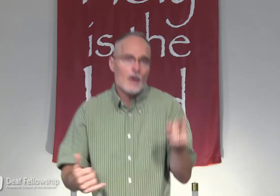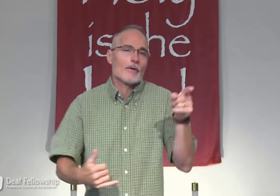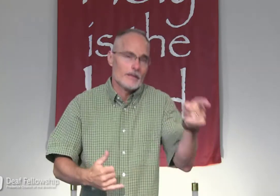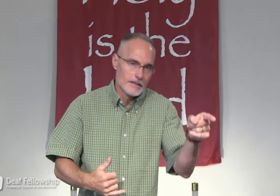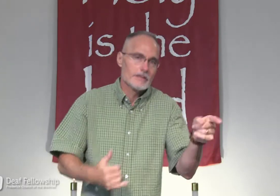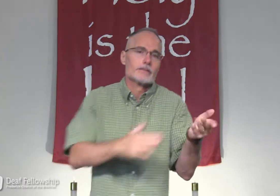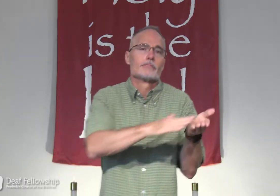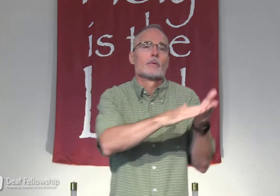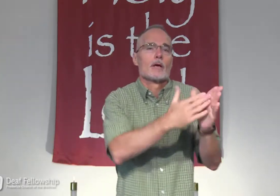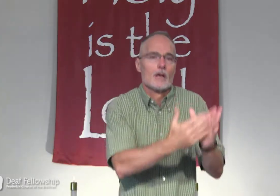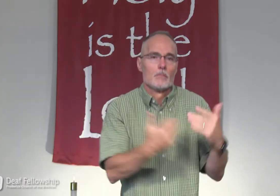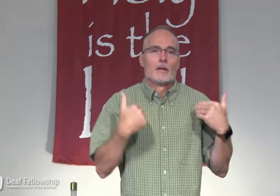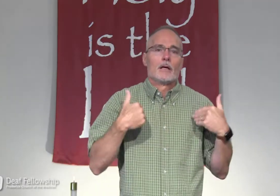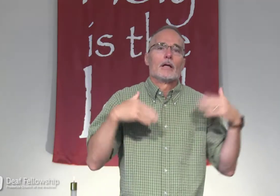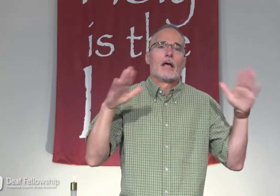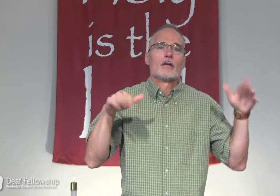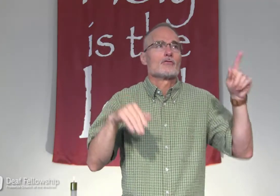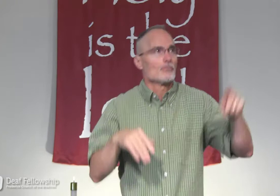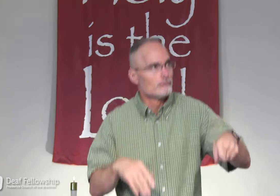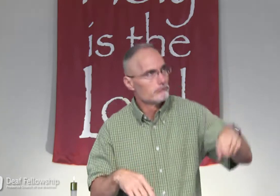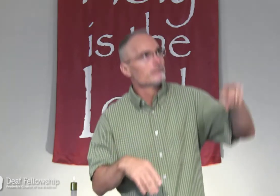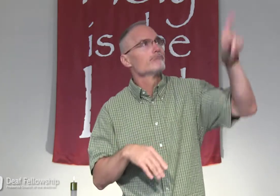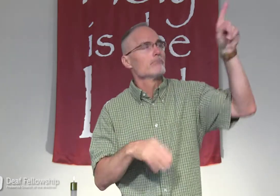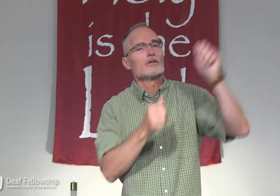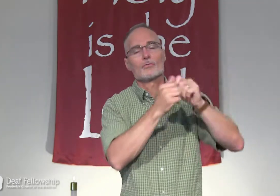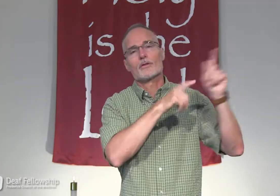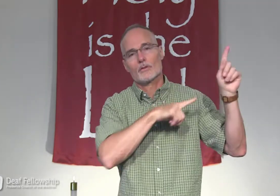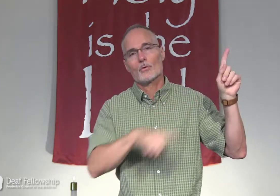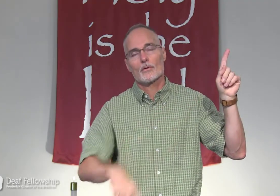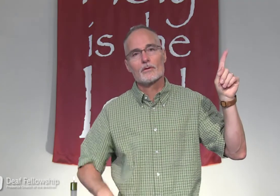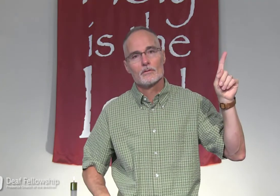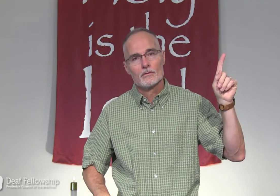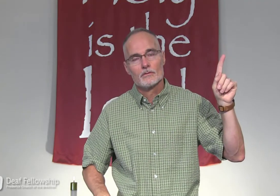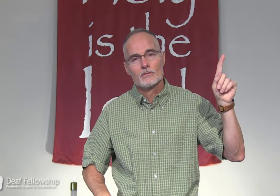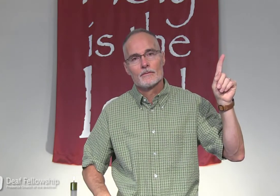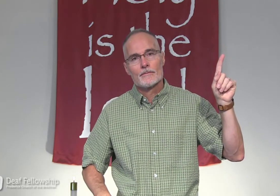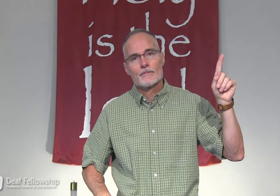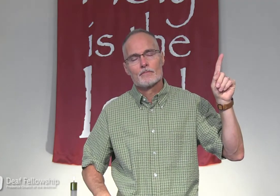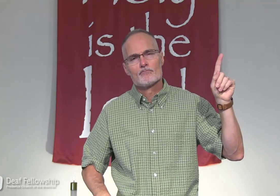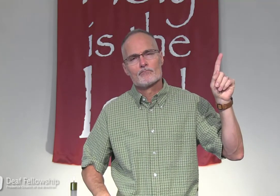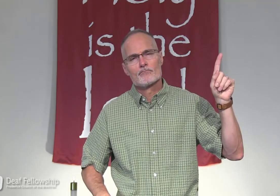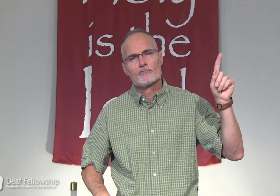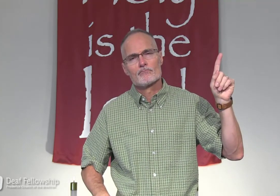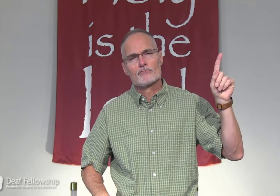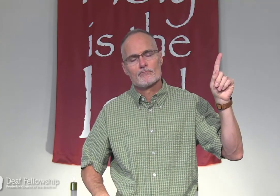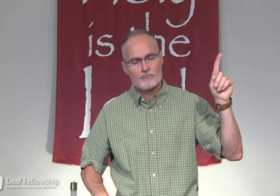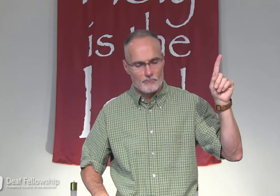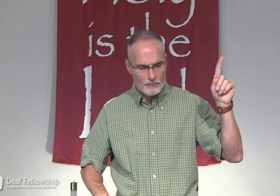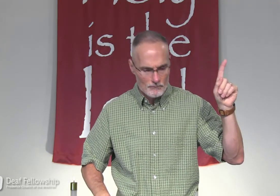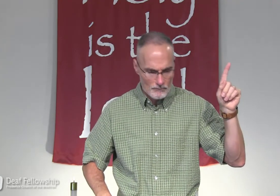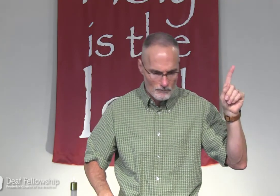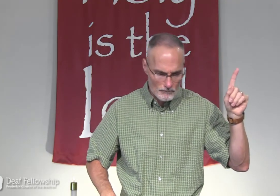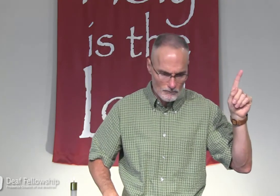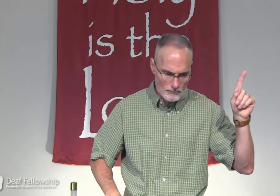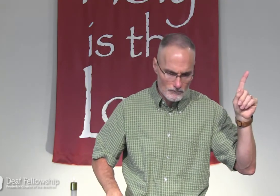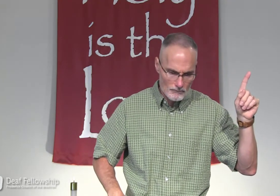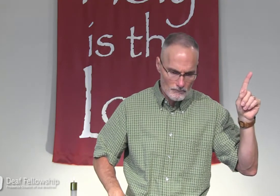for anything that we can believe. Like we'll say, oh, well, now he's an angel. He's with the Lord. He's in a